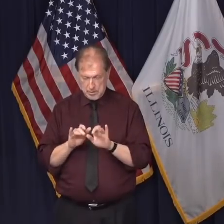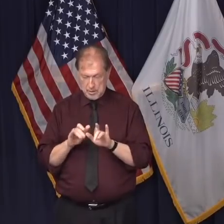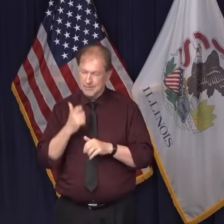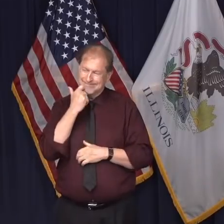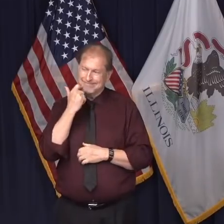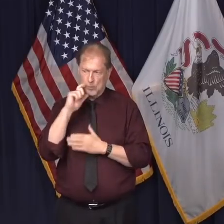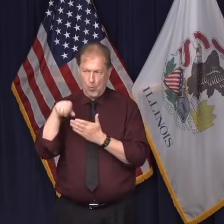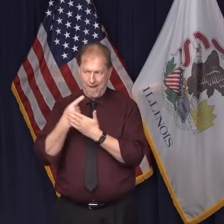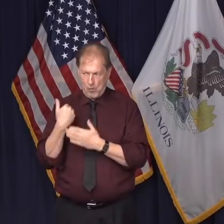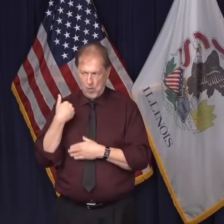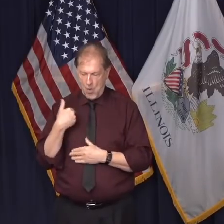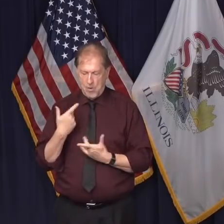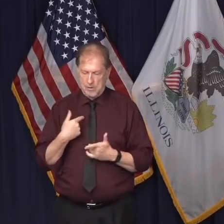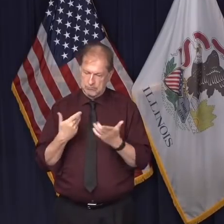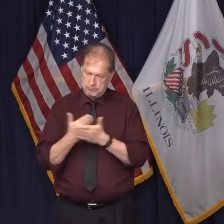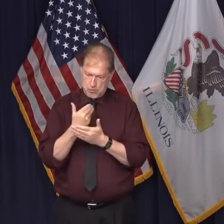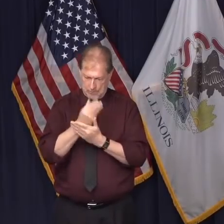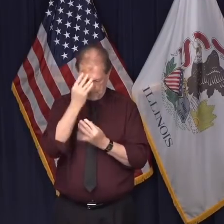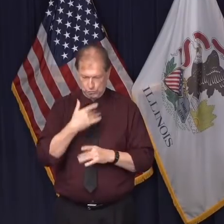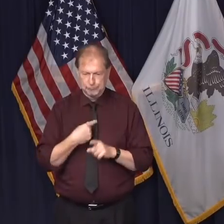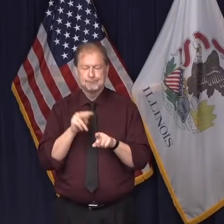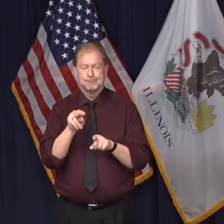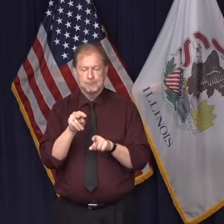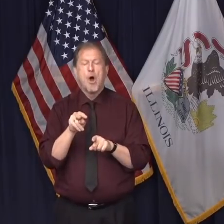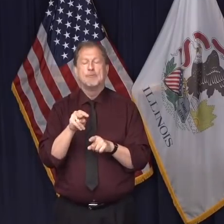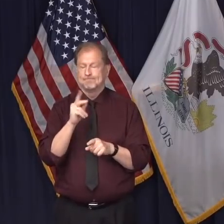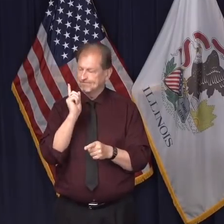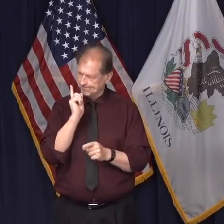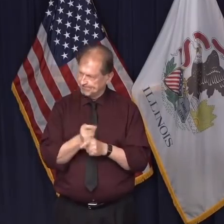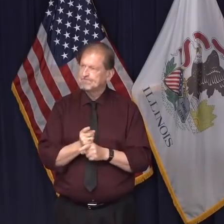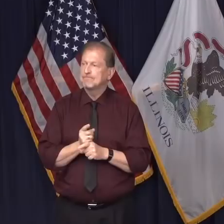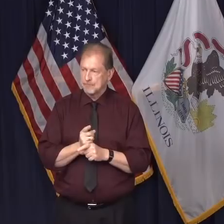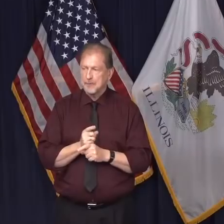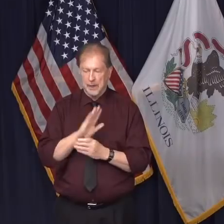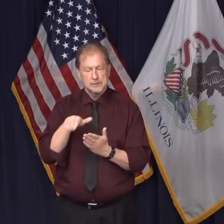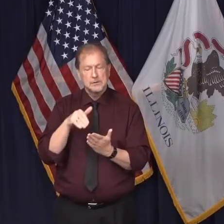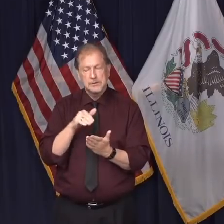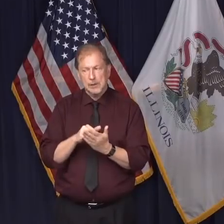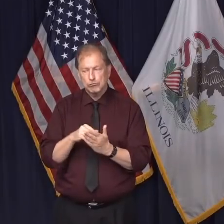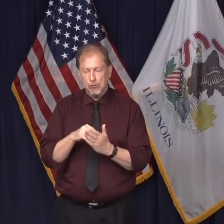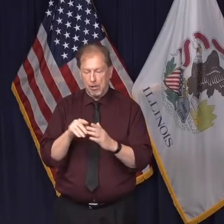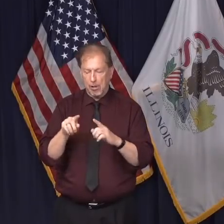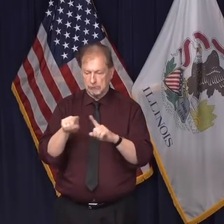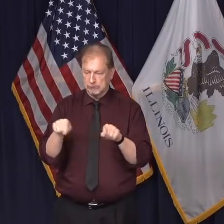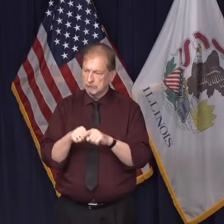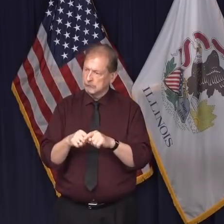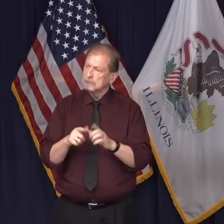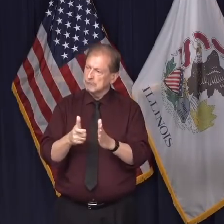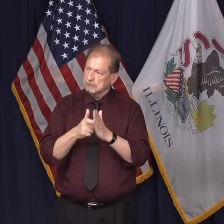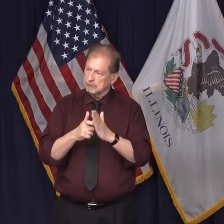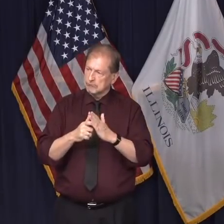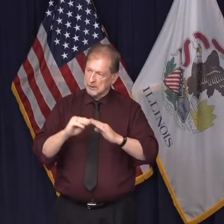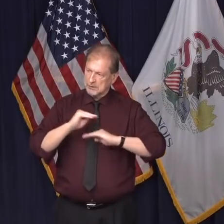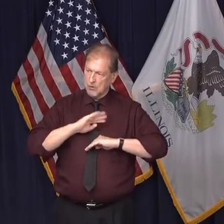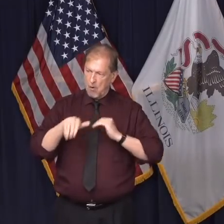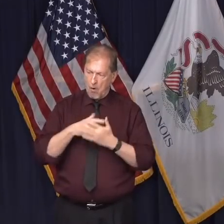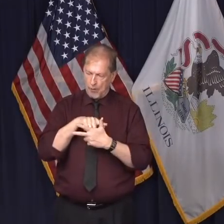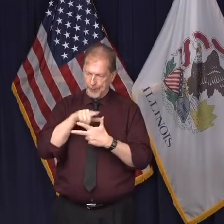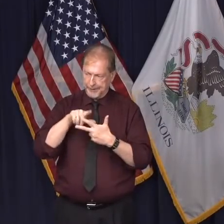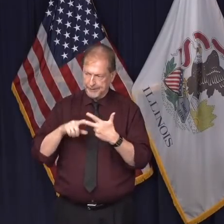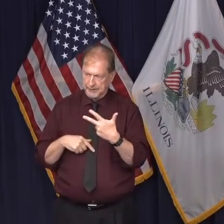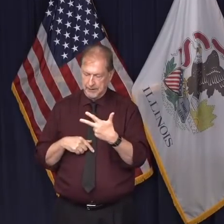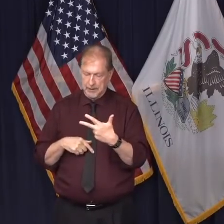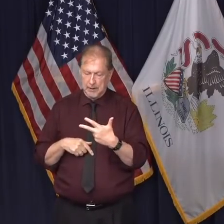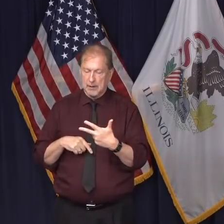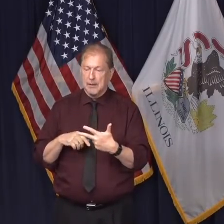you'll find that as it happens, the central region is now meeting all those requirements. But even if it had been the